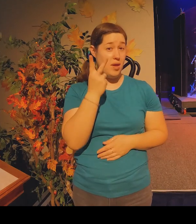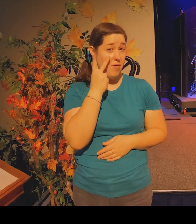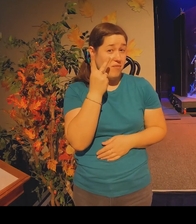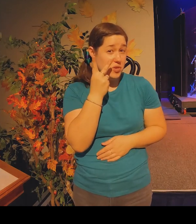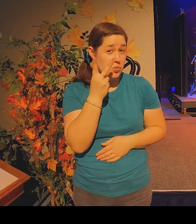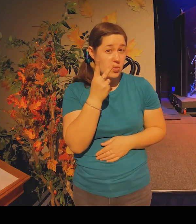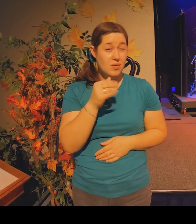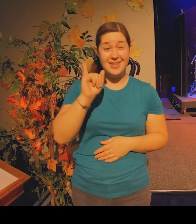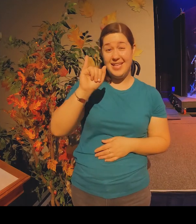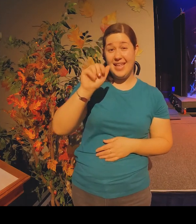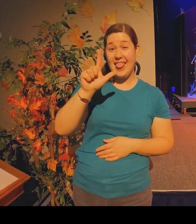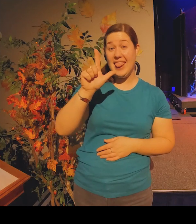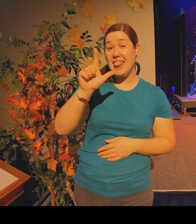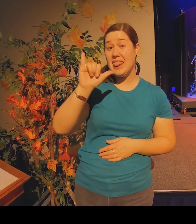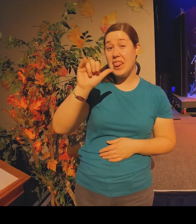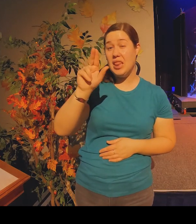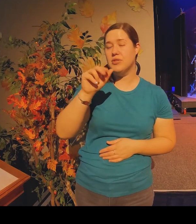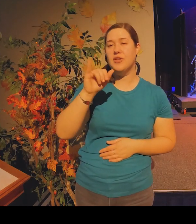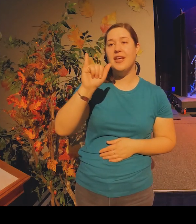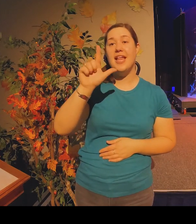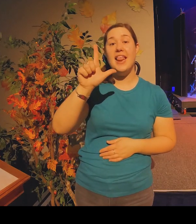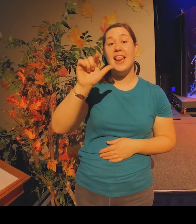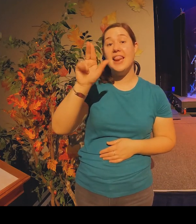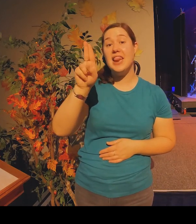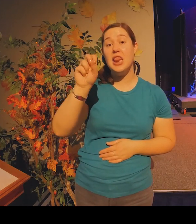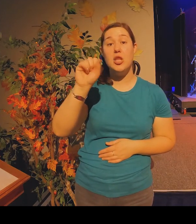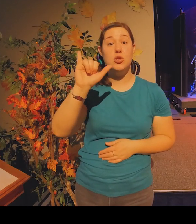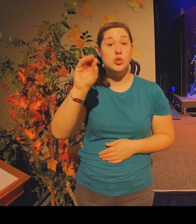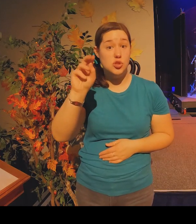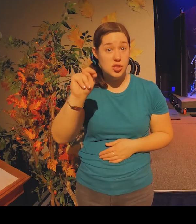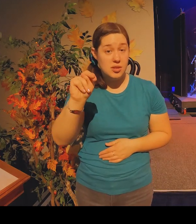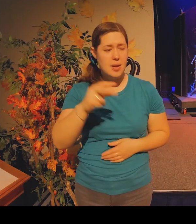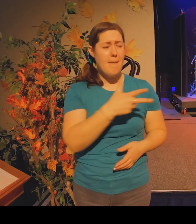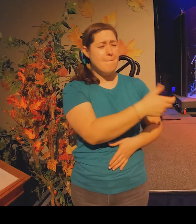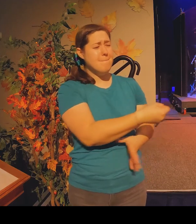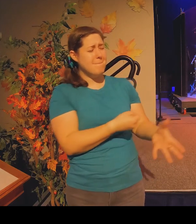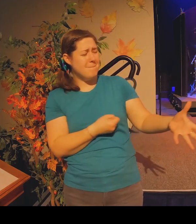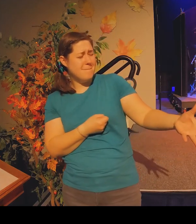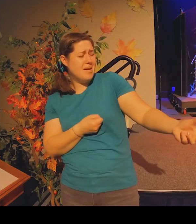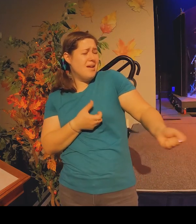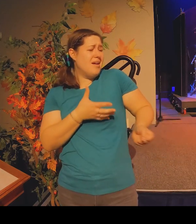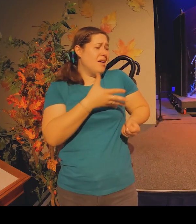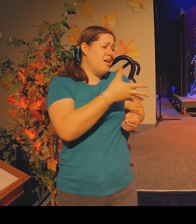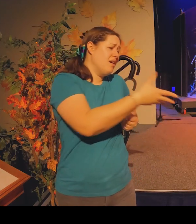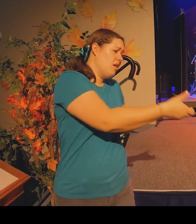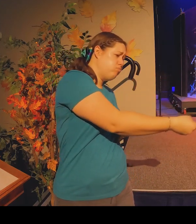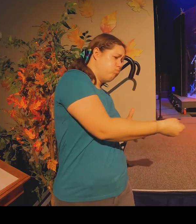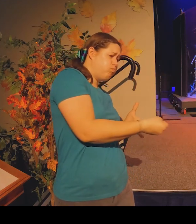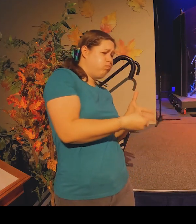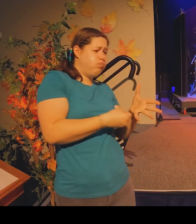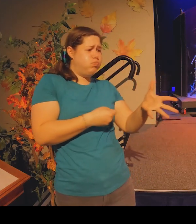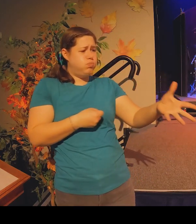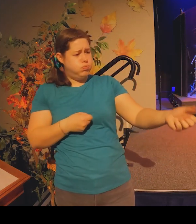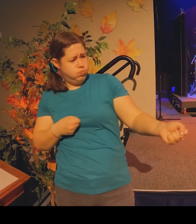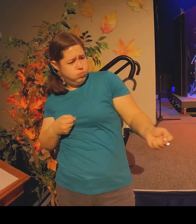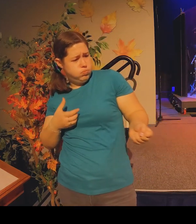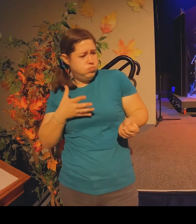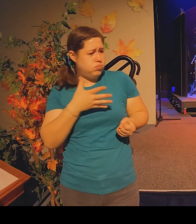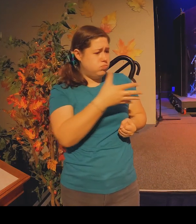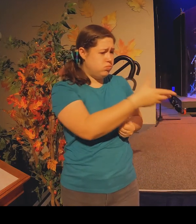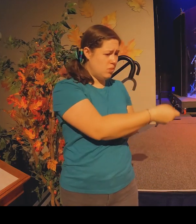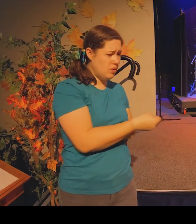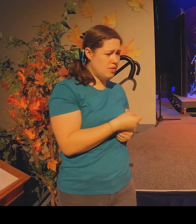strange. But as I began to pull on that rope, it was as if I was pulling that dock closer to me.